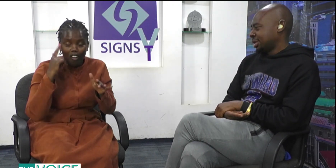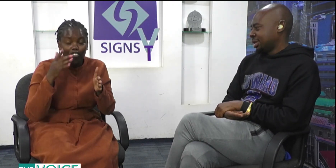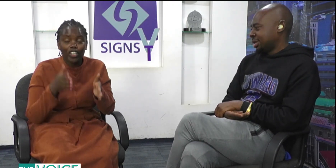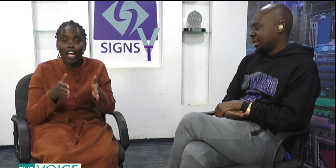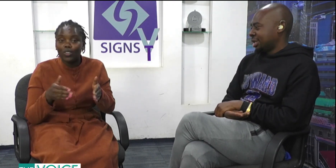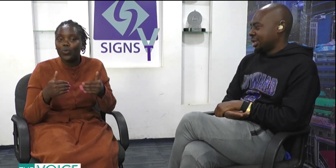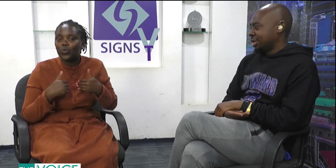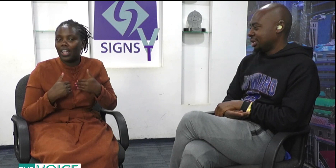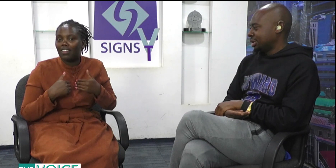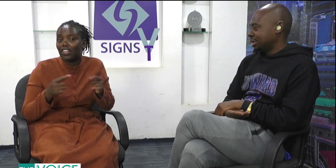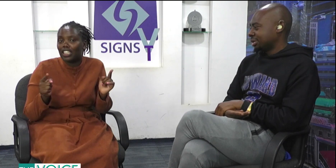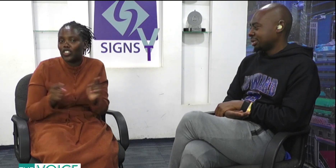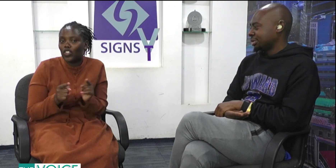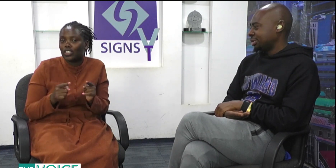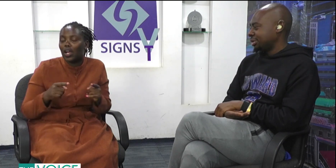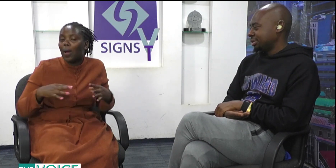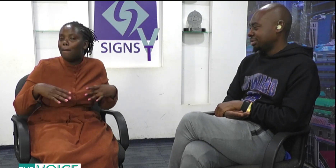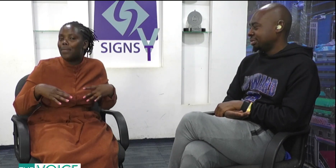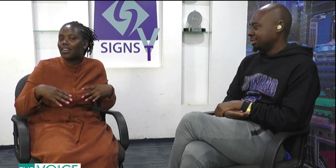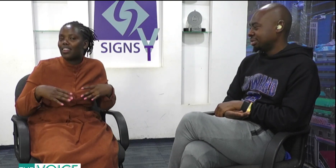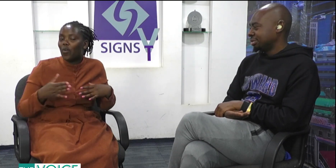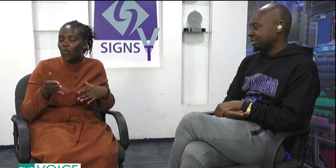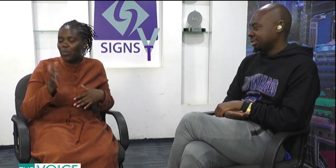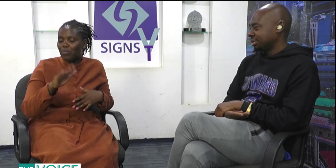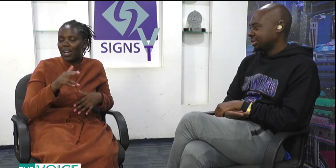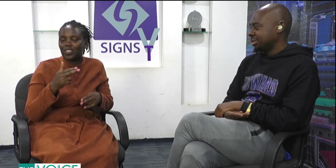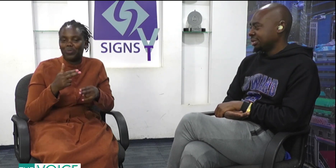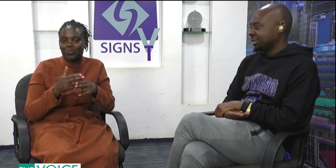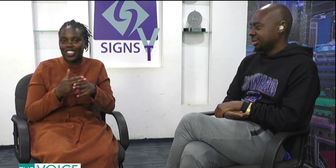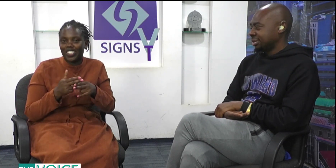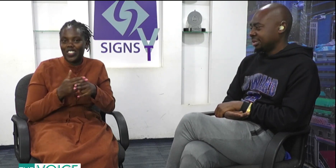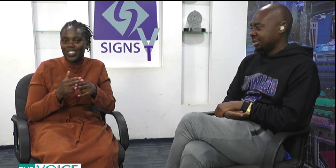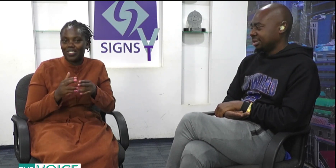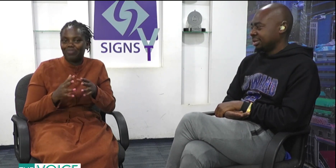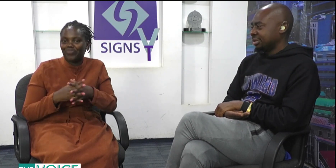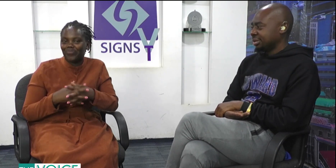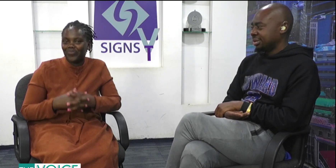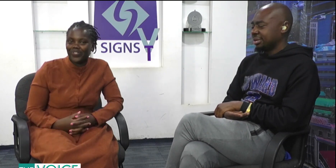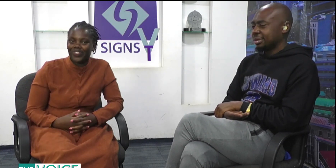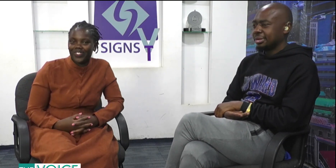Now let us have a short break and we shall be back soon.